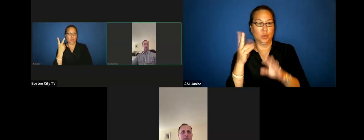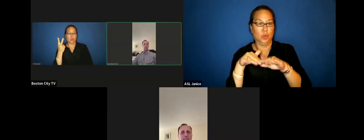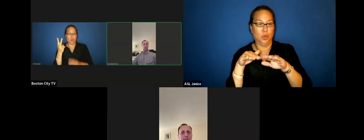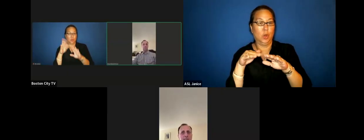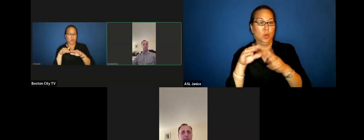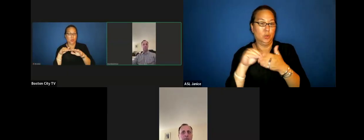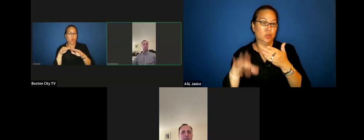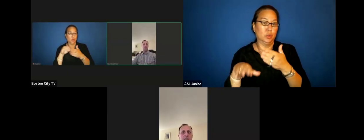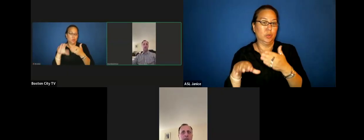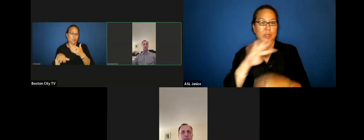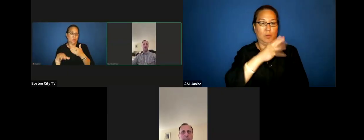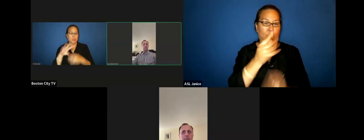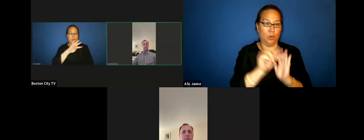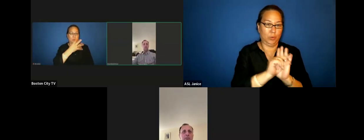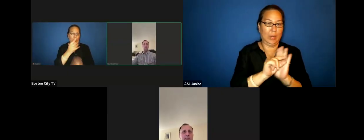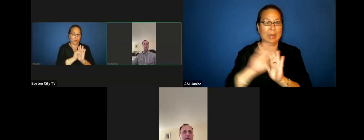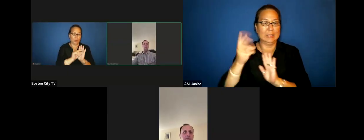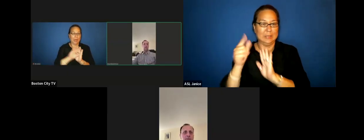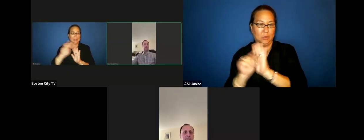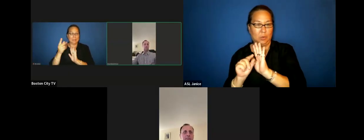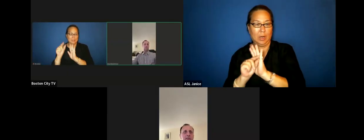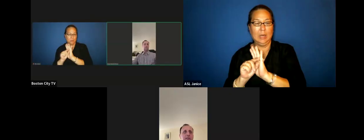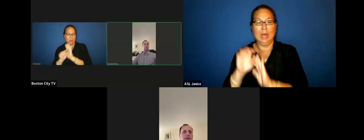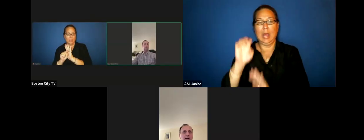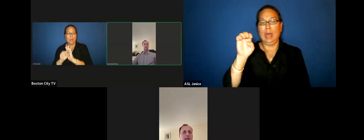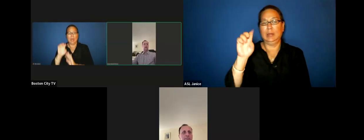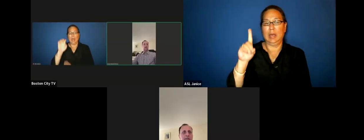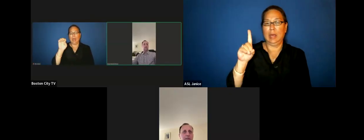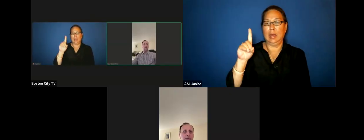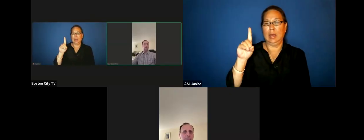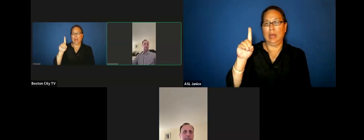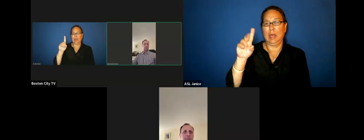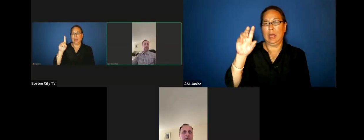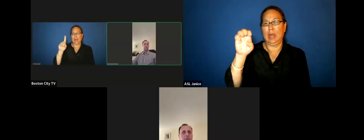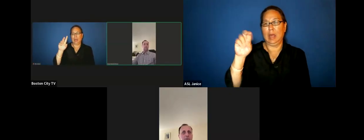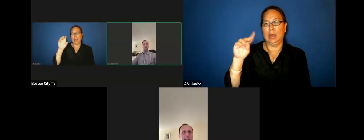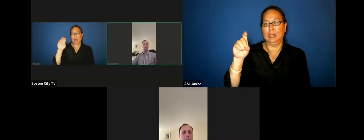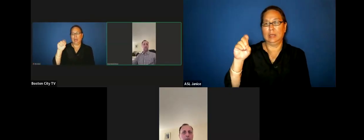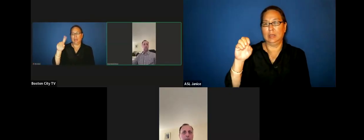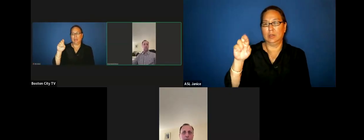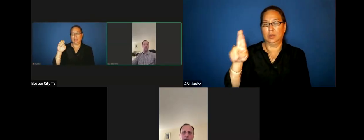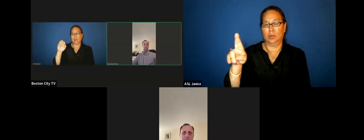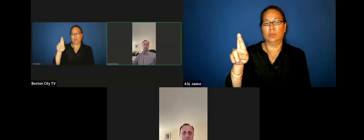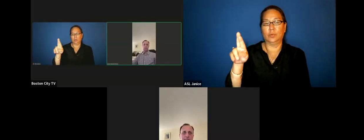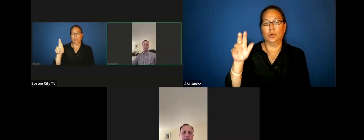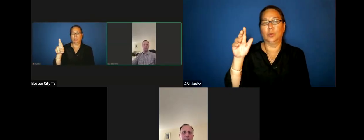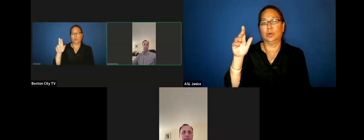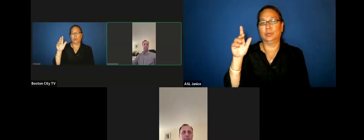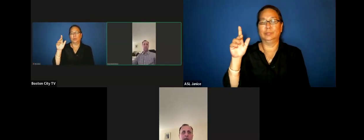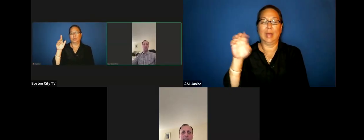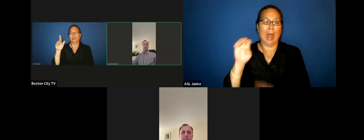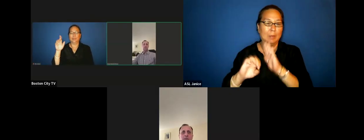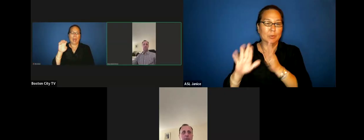am also a vice president of Harbor Point Community Task Force. I live in Dorchester for more than 21